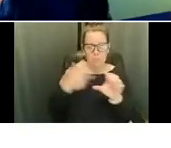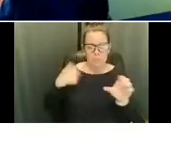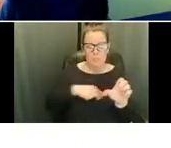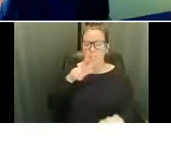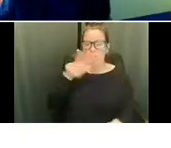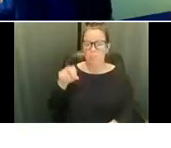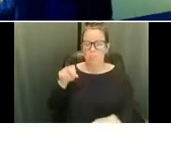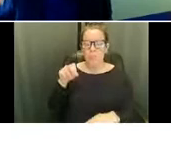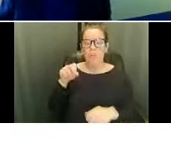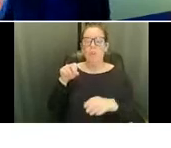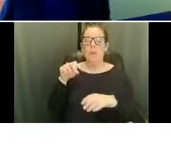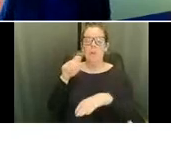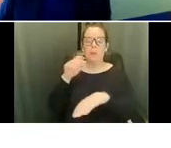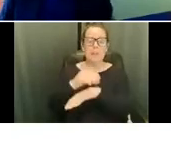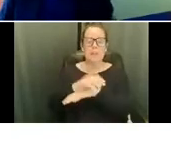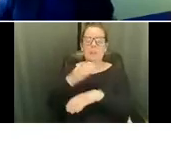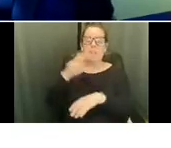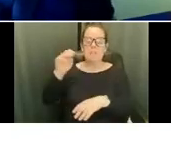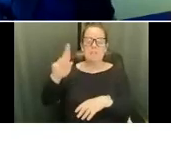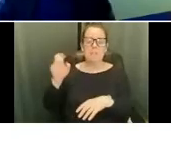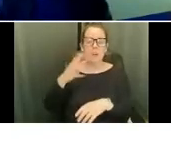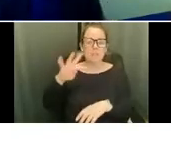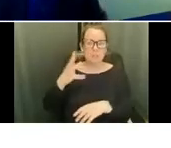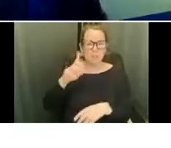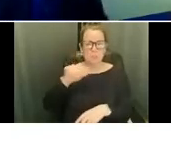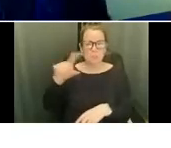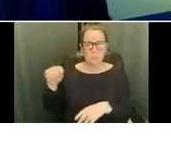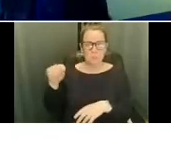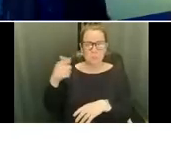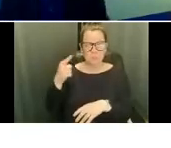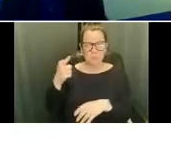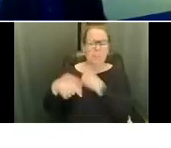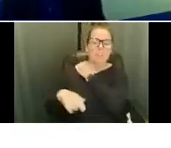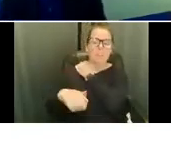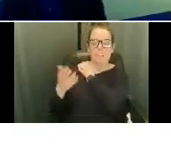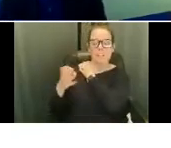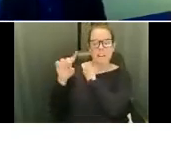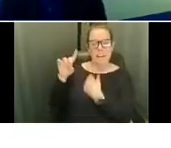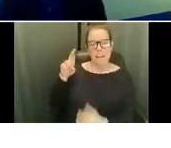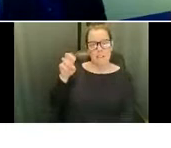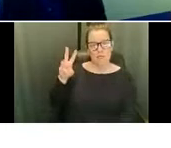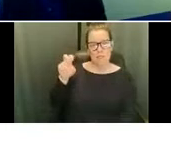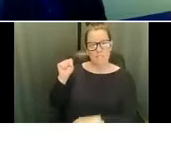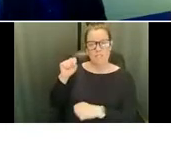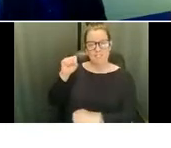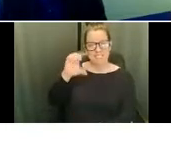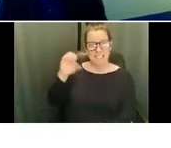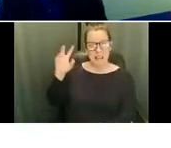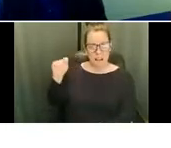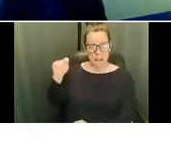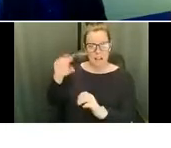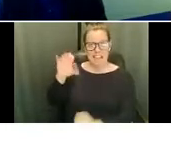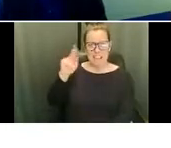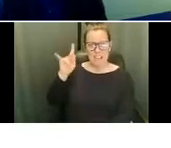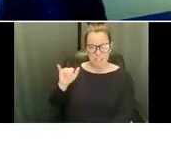4th, 2021. Today we have with us Edward Rivers of the Scott County Health Department and Nita Ludwig of the Rock